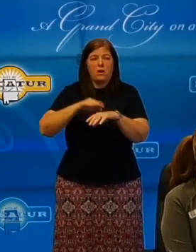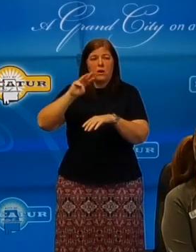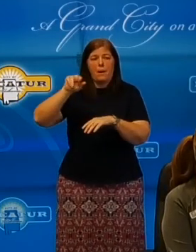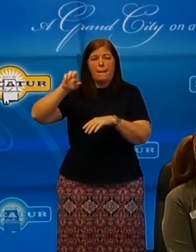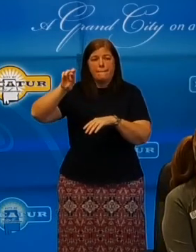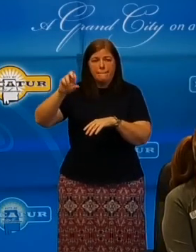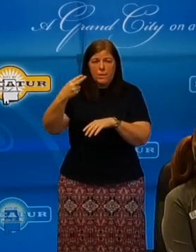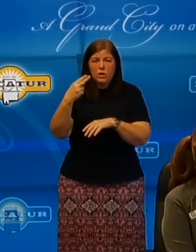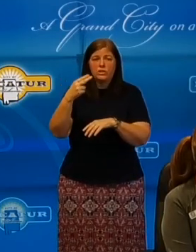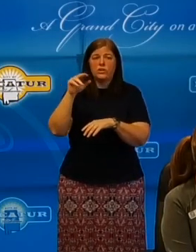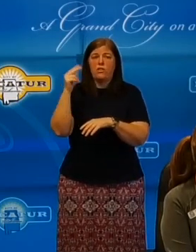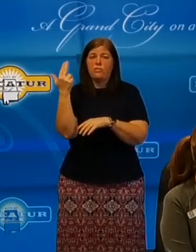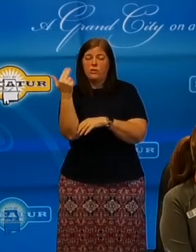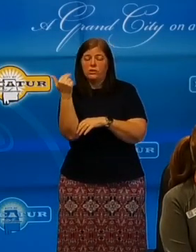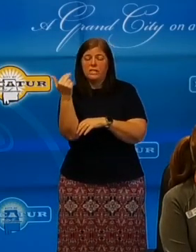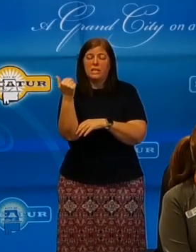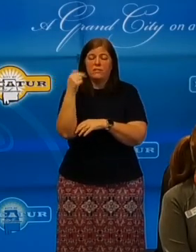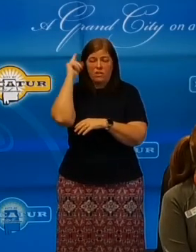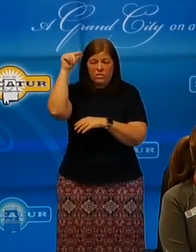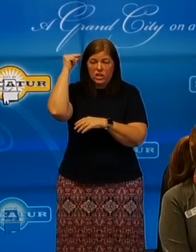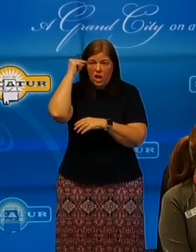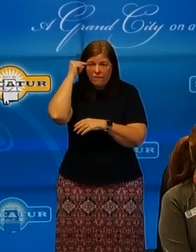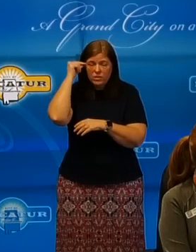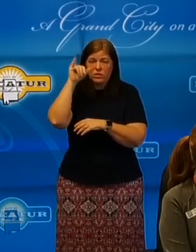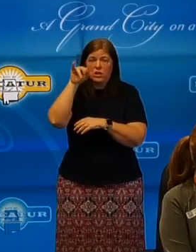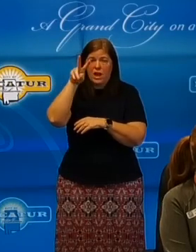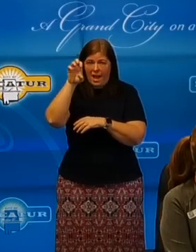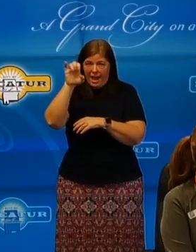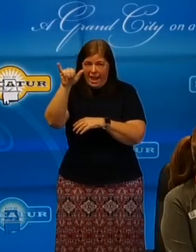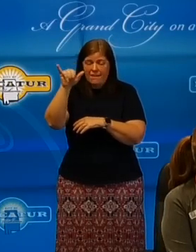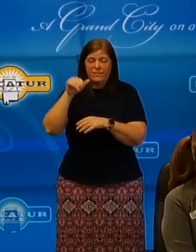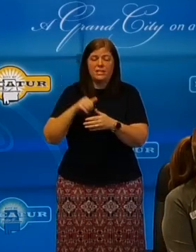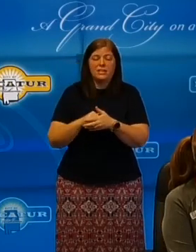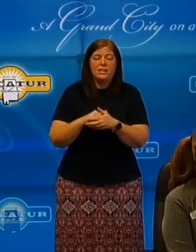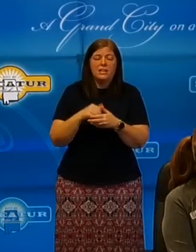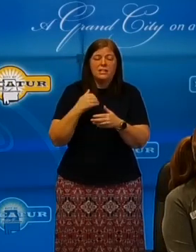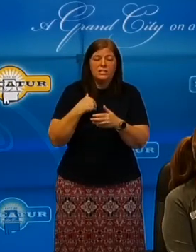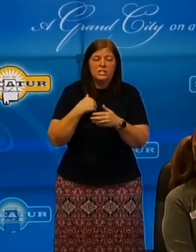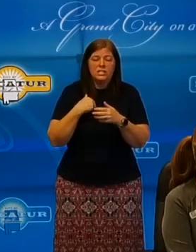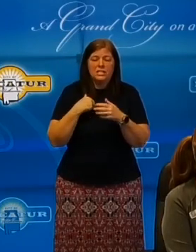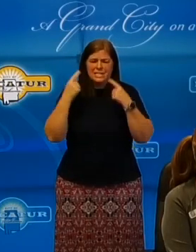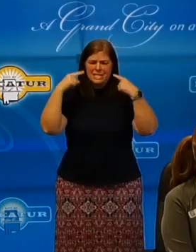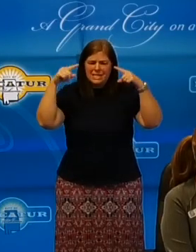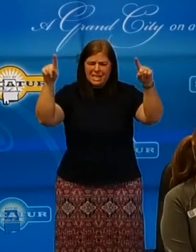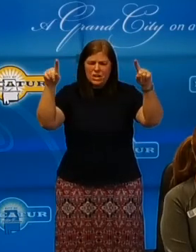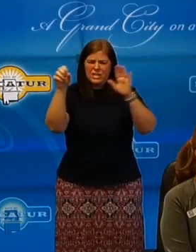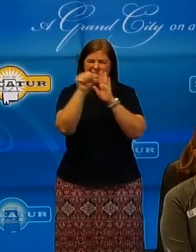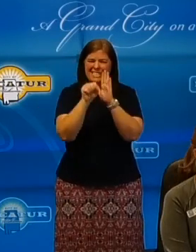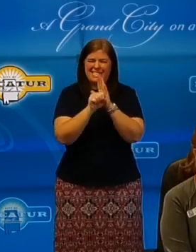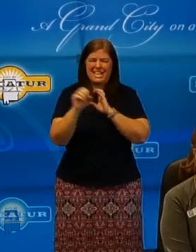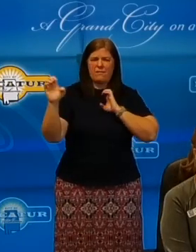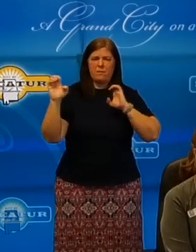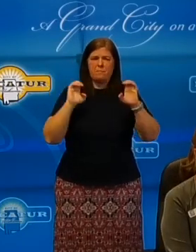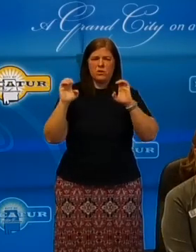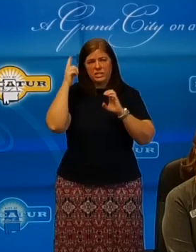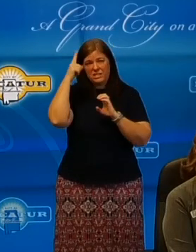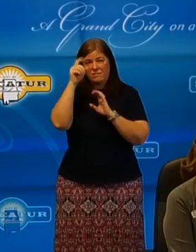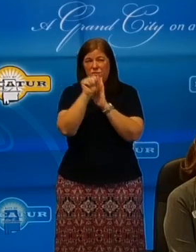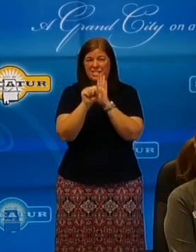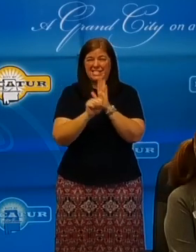the governor of the state declared a state of emergency, a public health emergency proclamation for the state of Alabama. That same